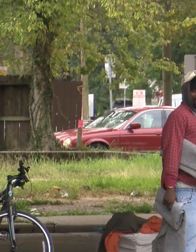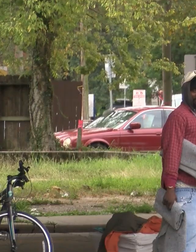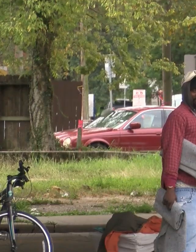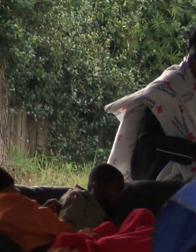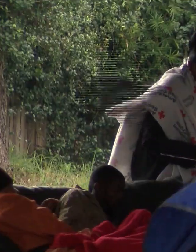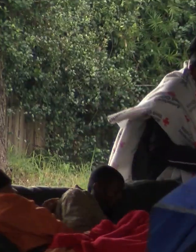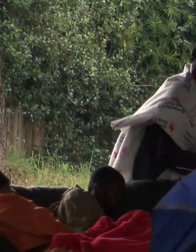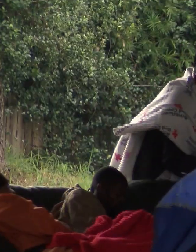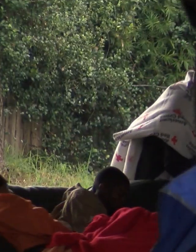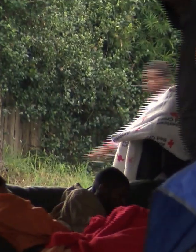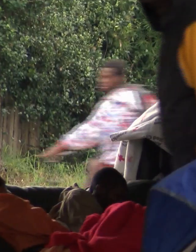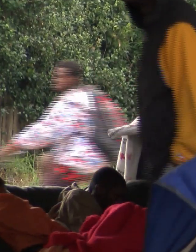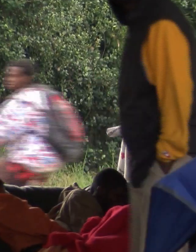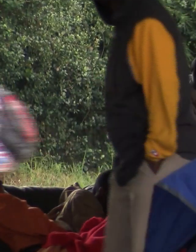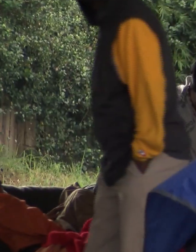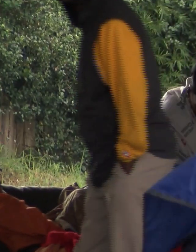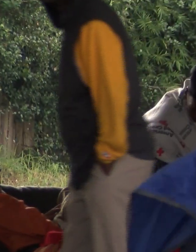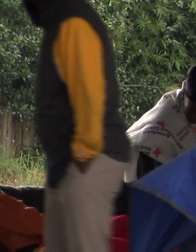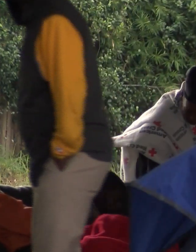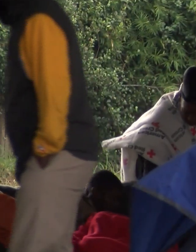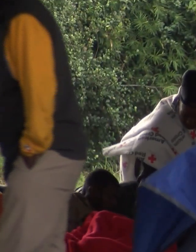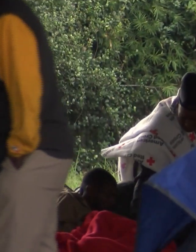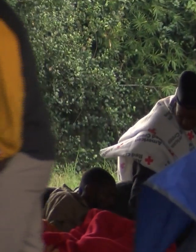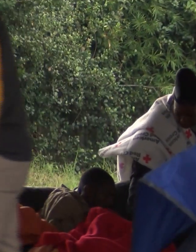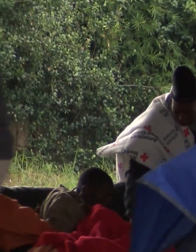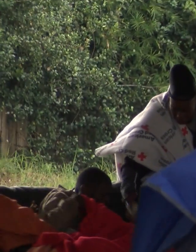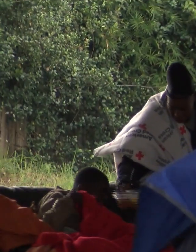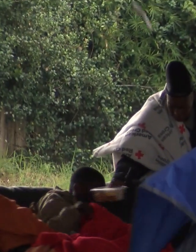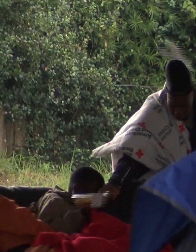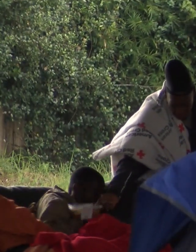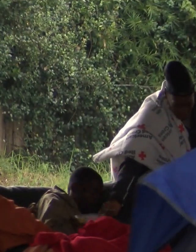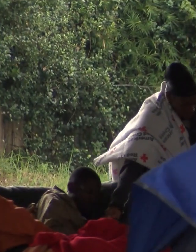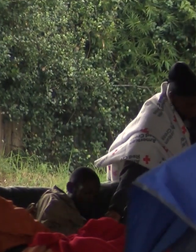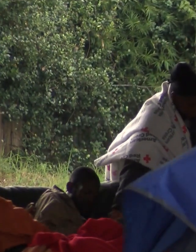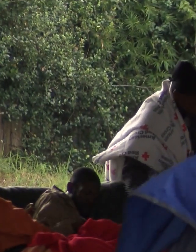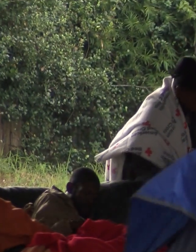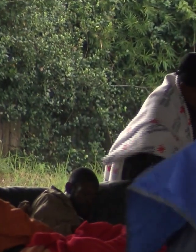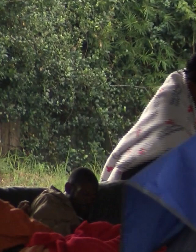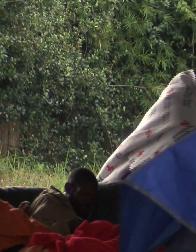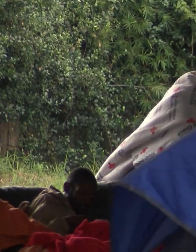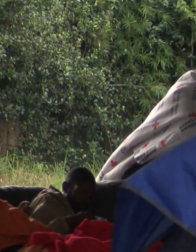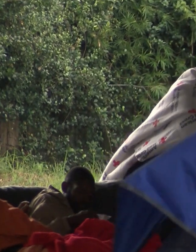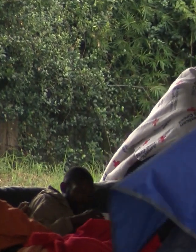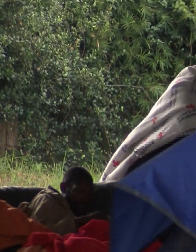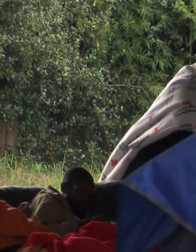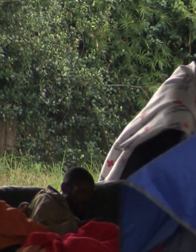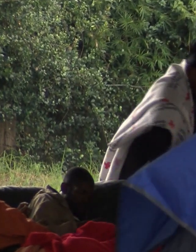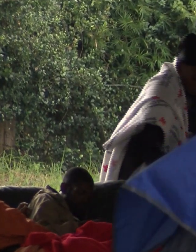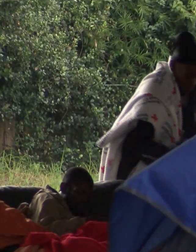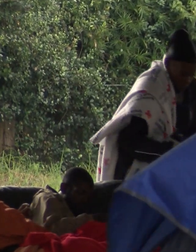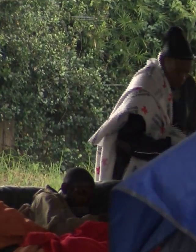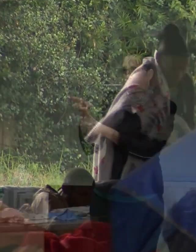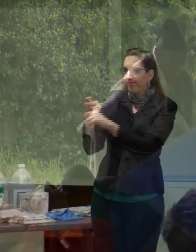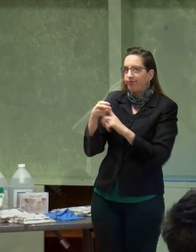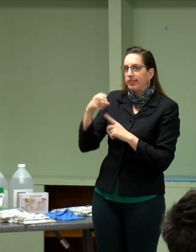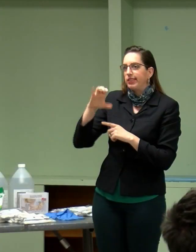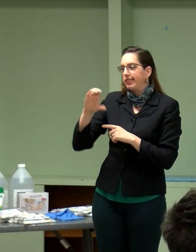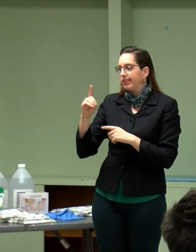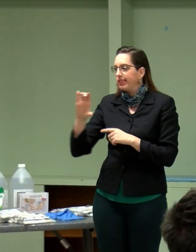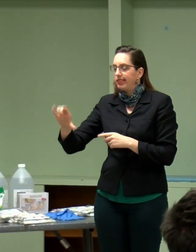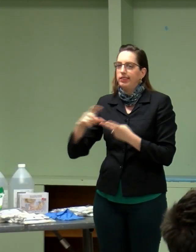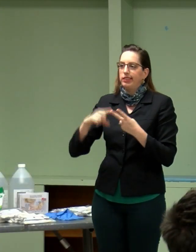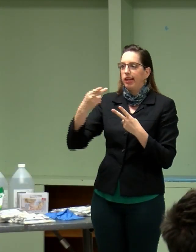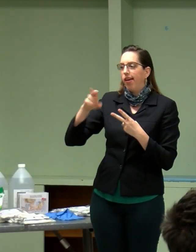our streets and our shelters, the city worked quickly, engaging the CDC and HUD, local partners,